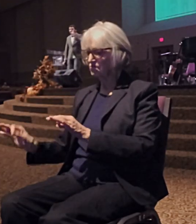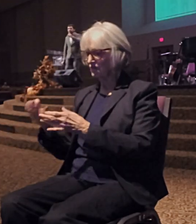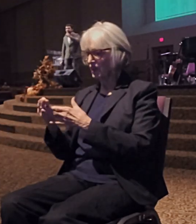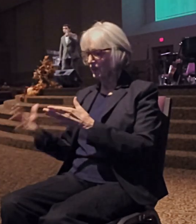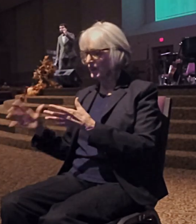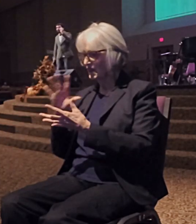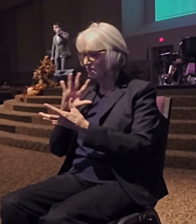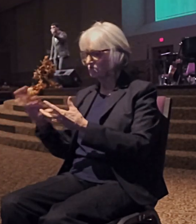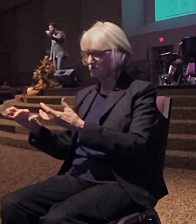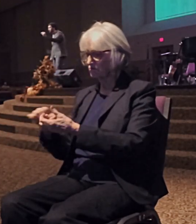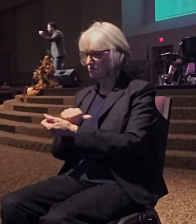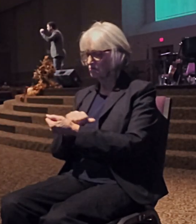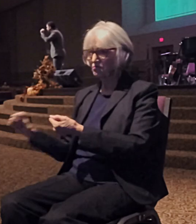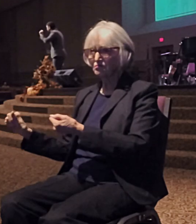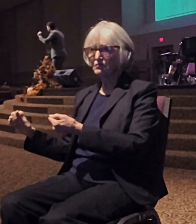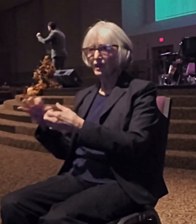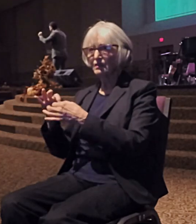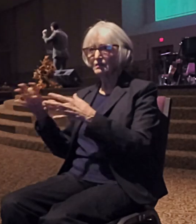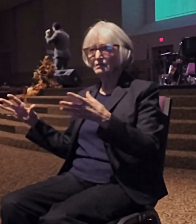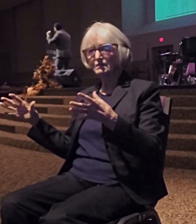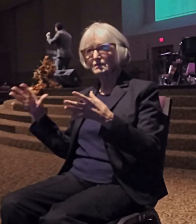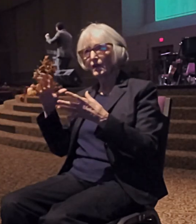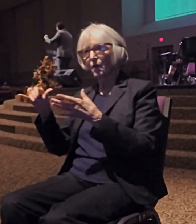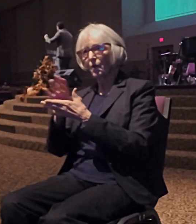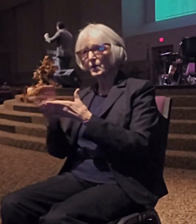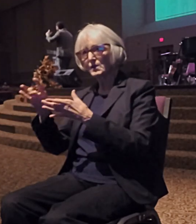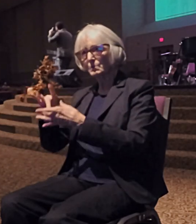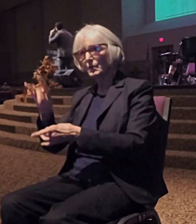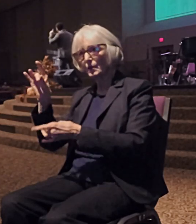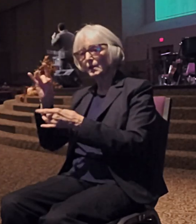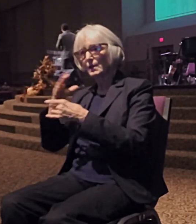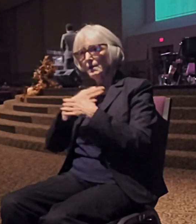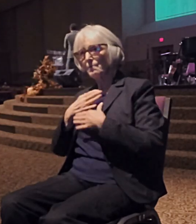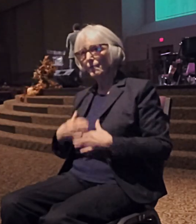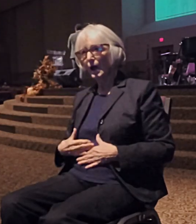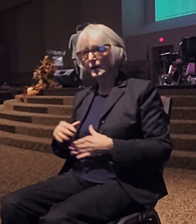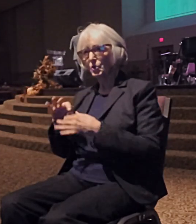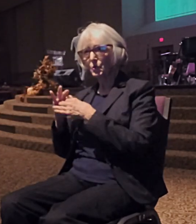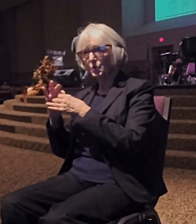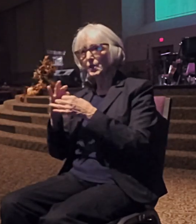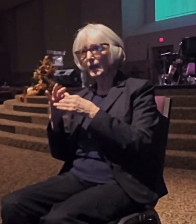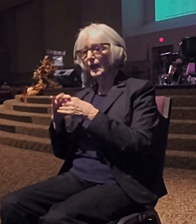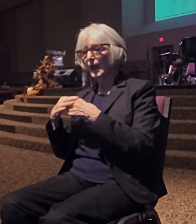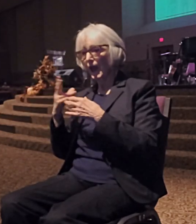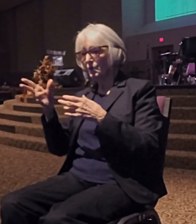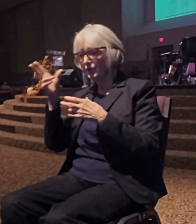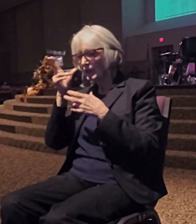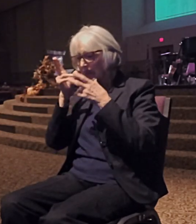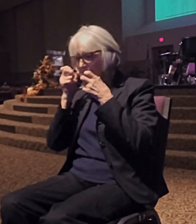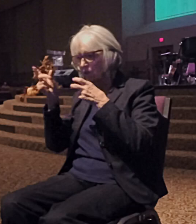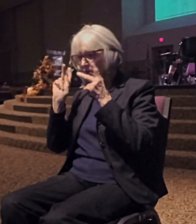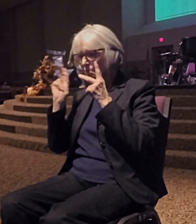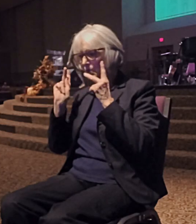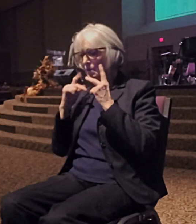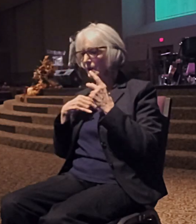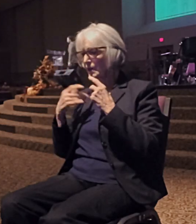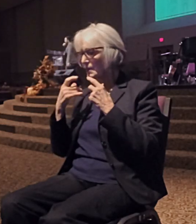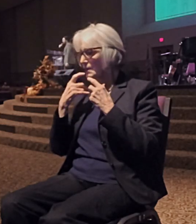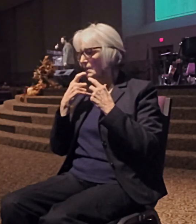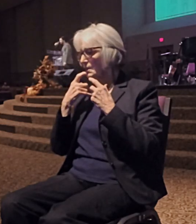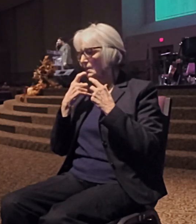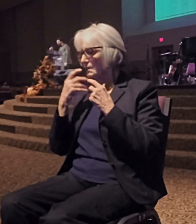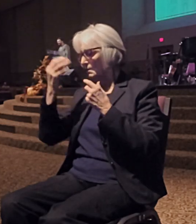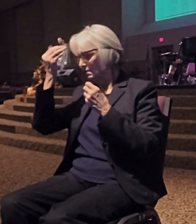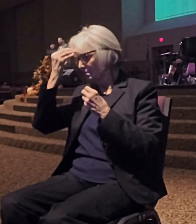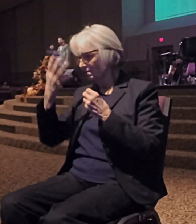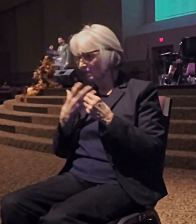fragment and disunify the unity of the Holy Spirit in the body. And if we could hear their cries as they see the glory of the risen Jesus, we would